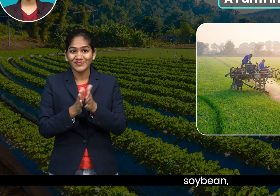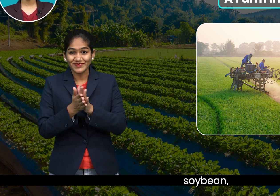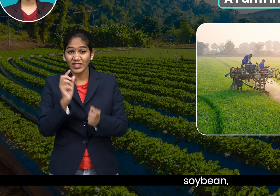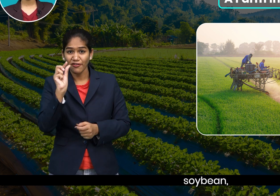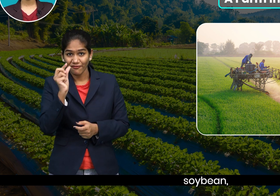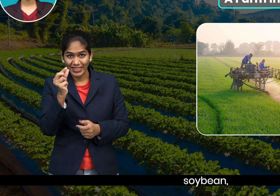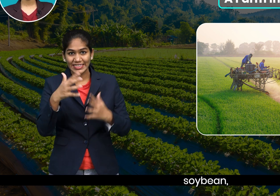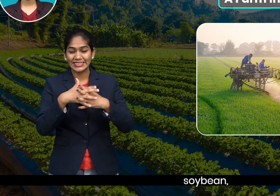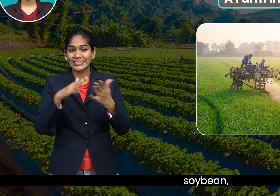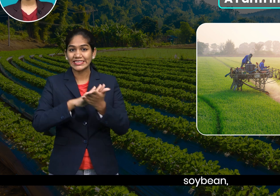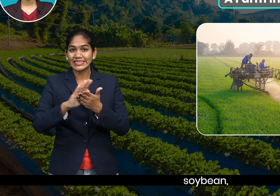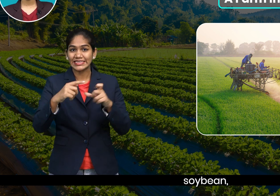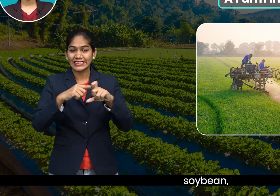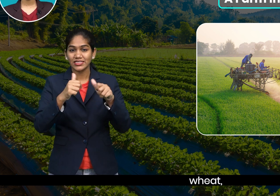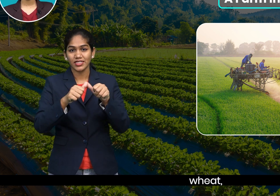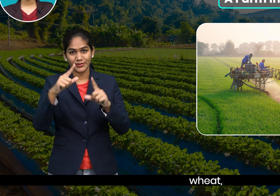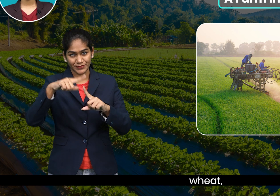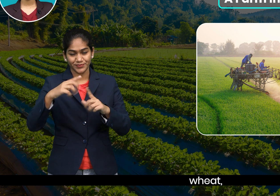wheat,